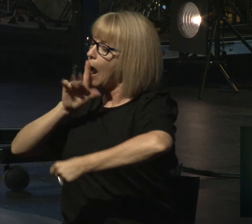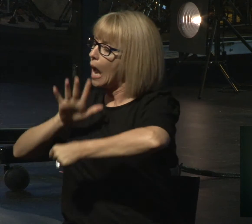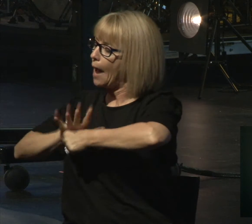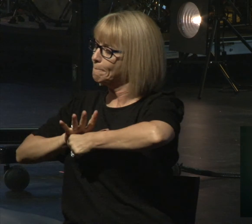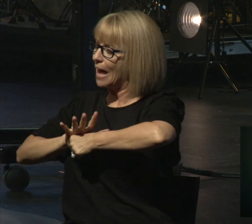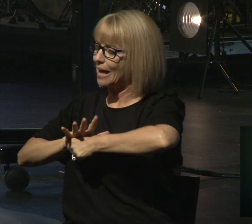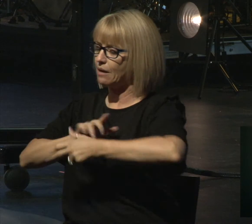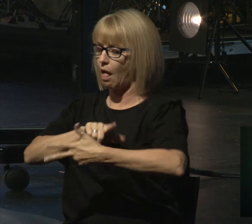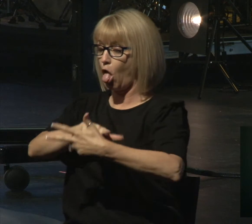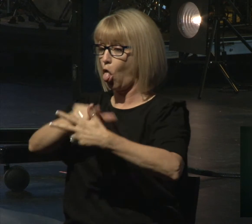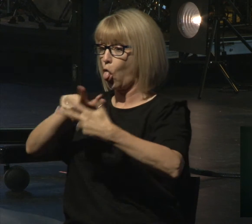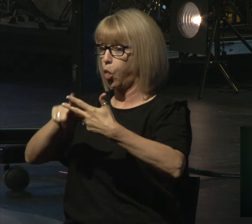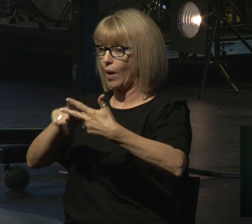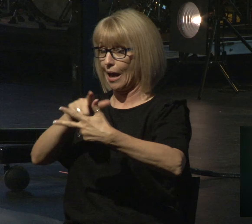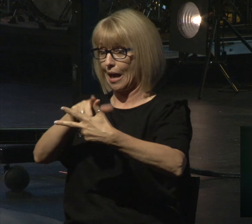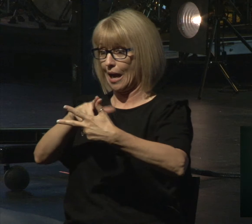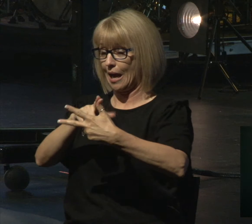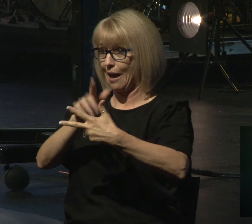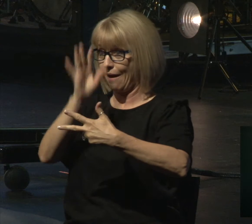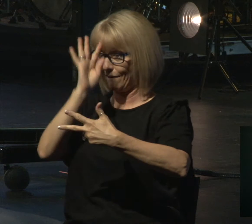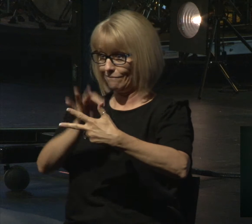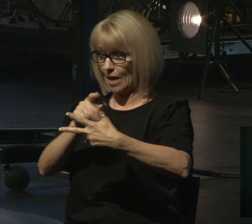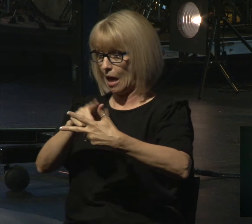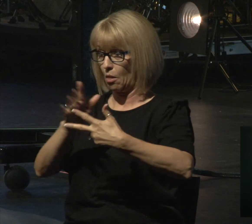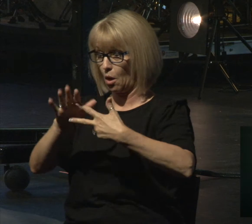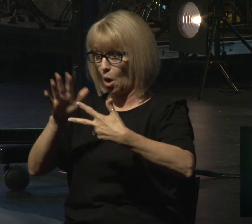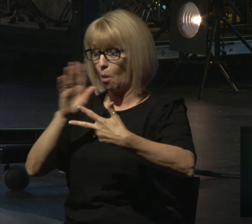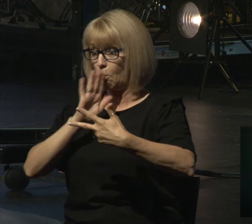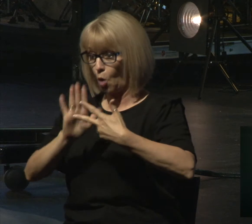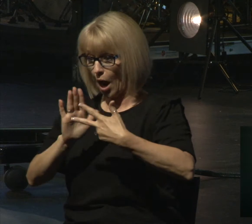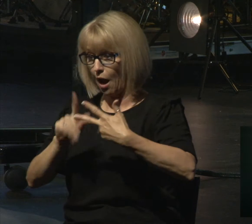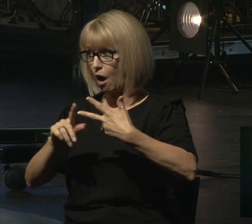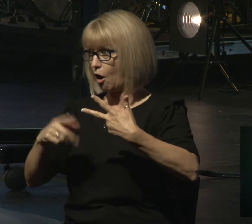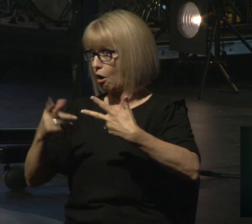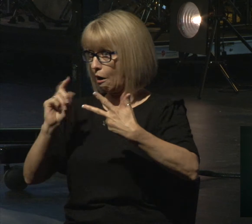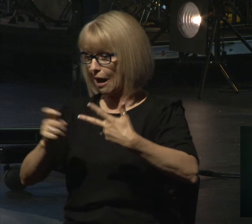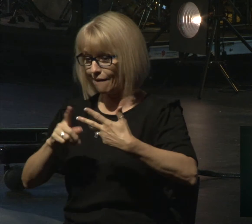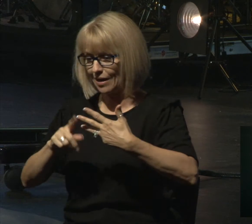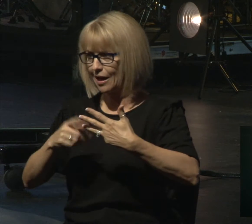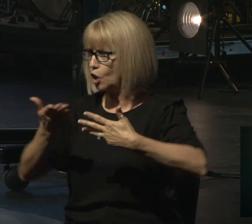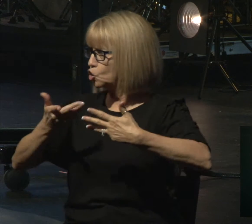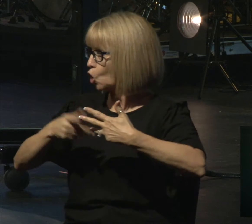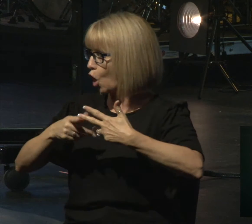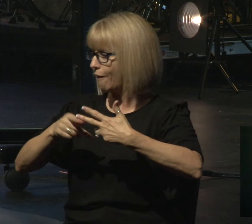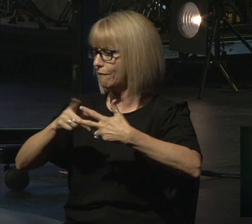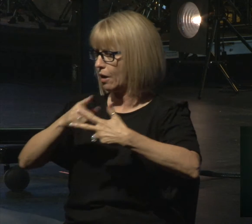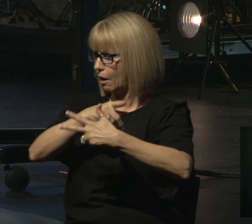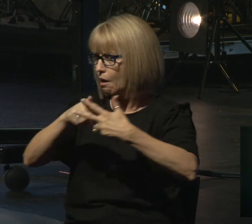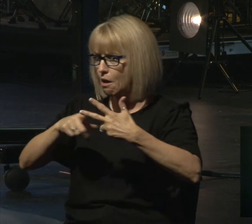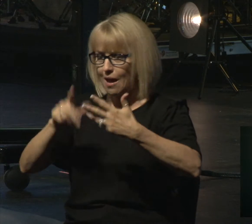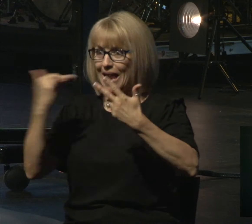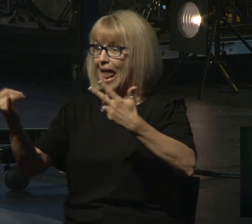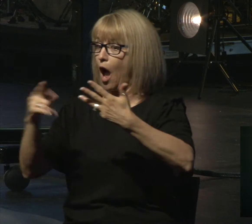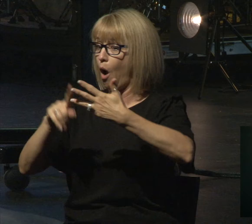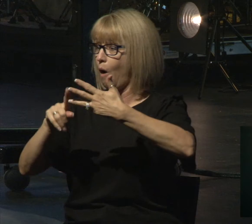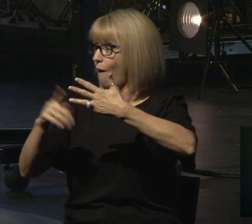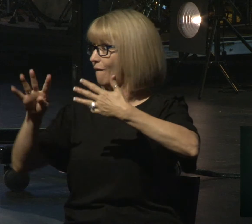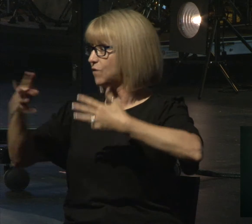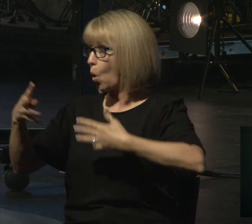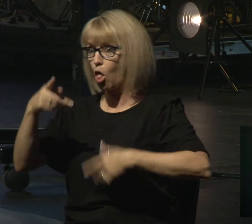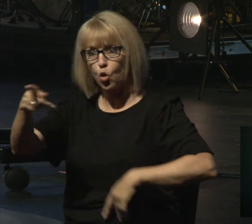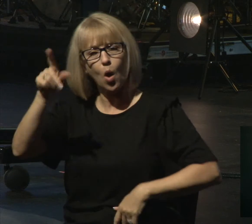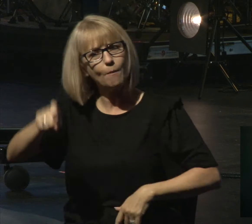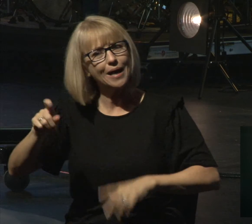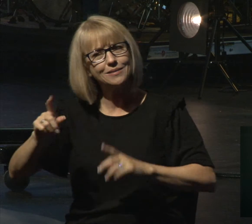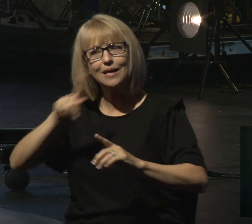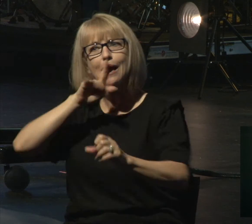your daily life of following Jesus. We talked about being crazy servers, crazy prayers, crazy givers, but I think